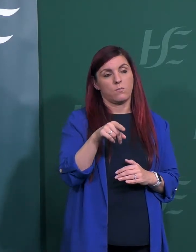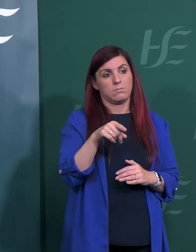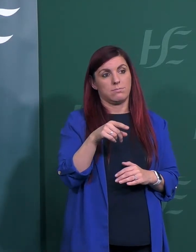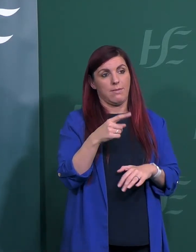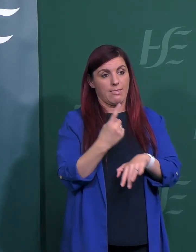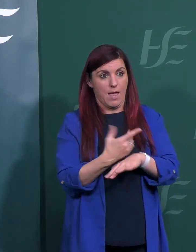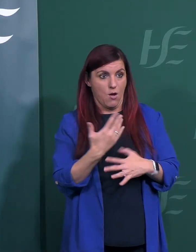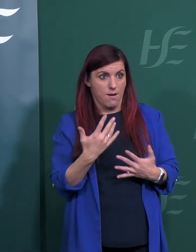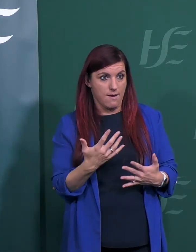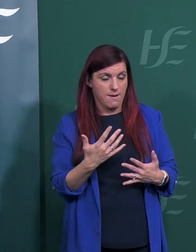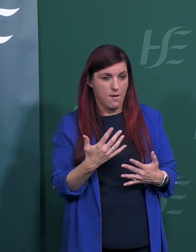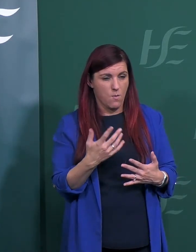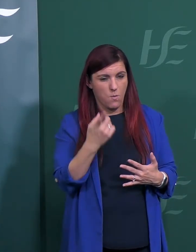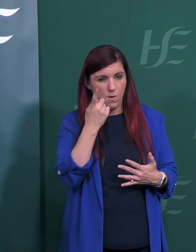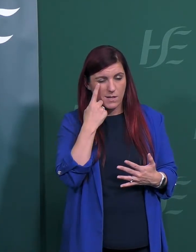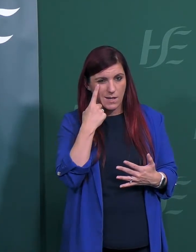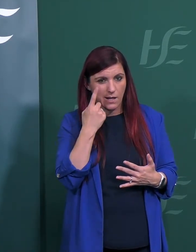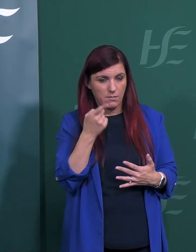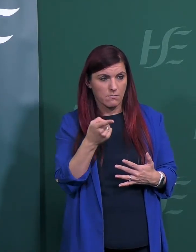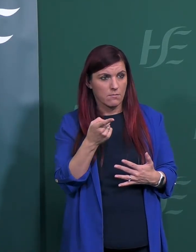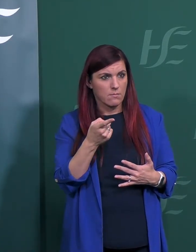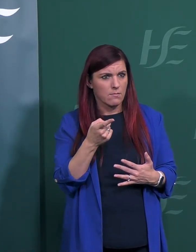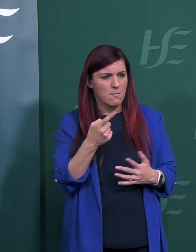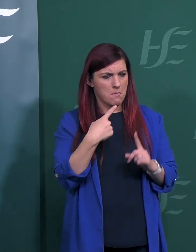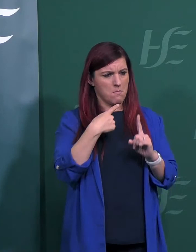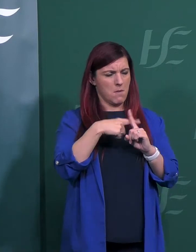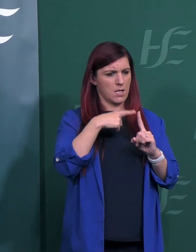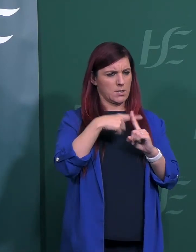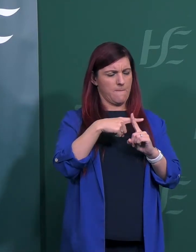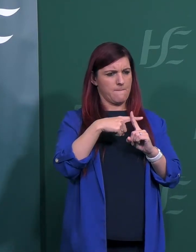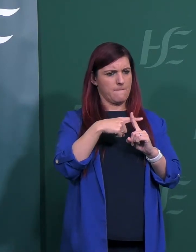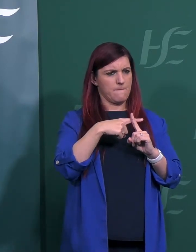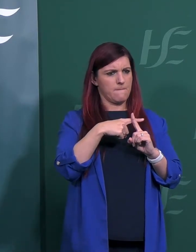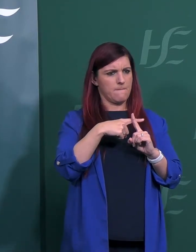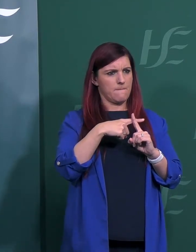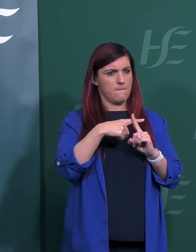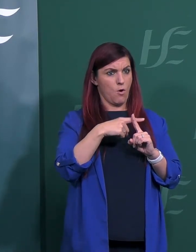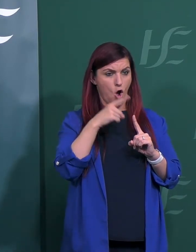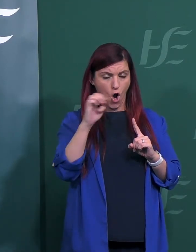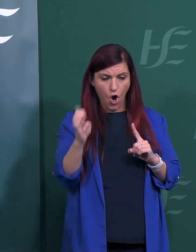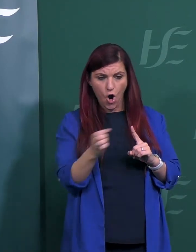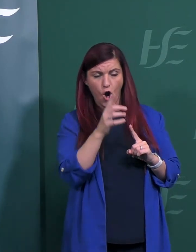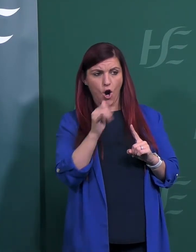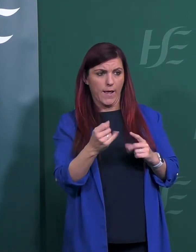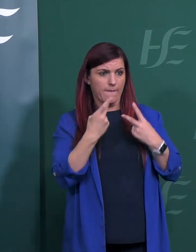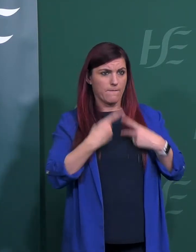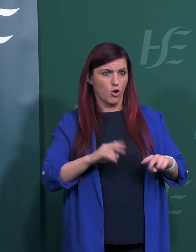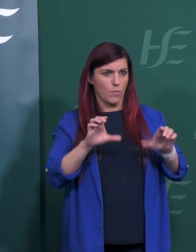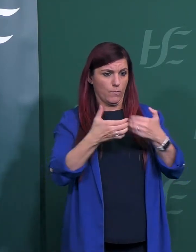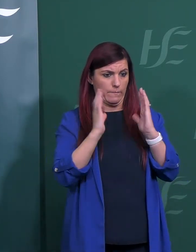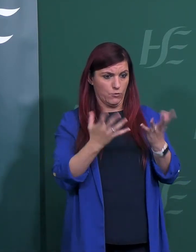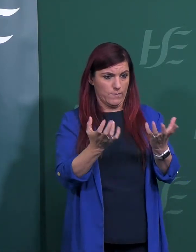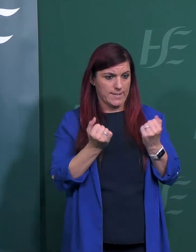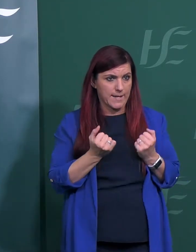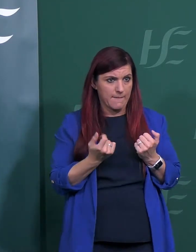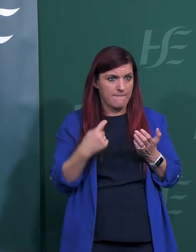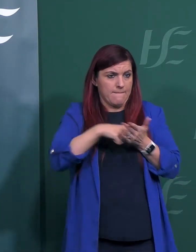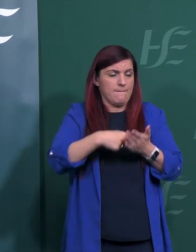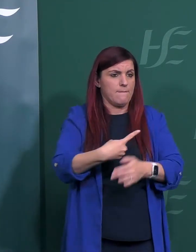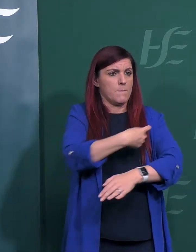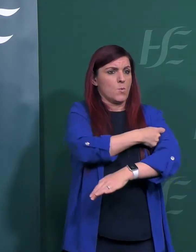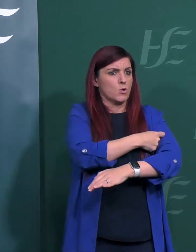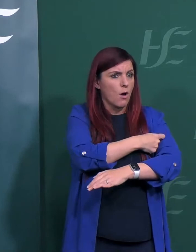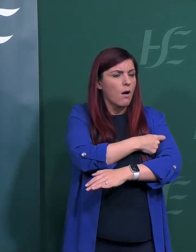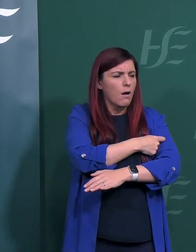we are seeing positive trends from those early vulnerable groups that have been vaccinated and some